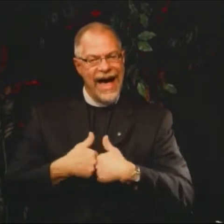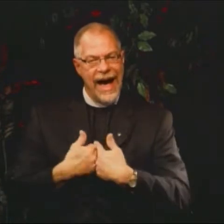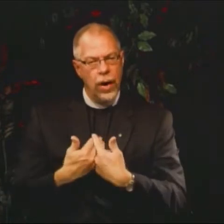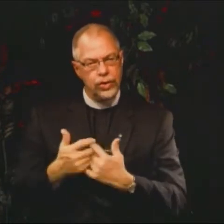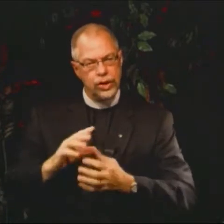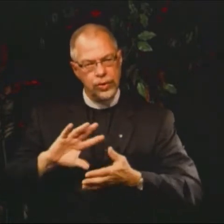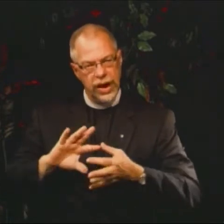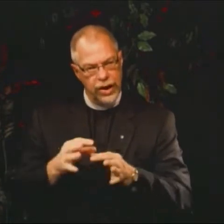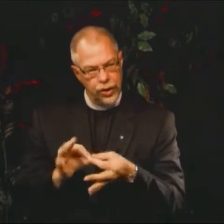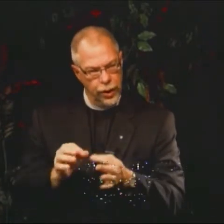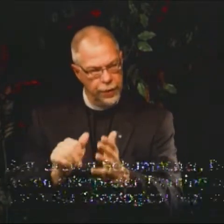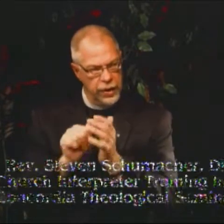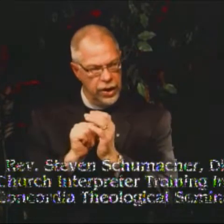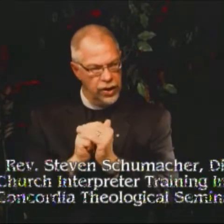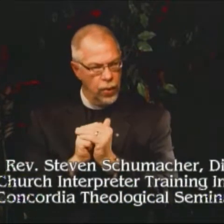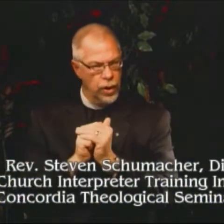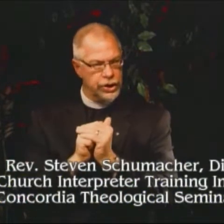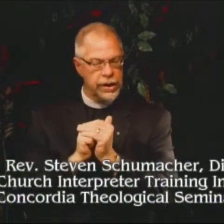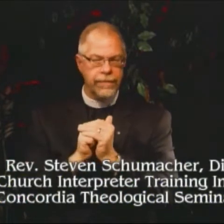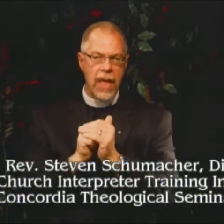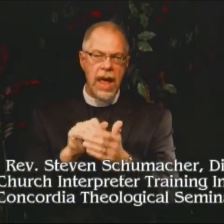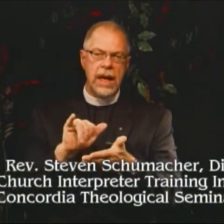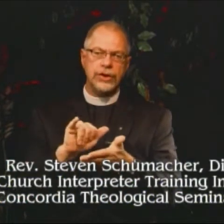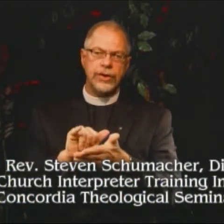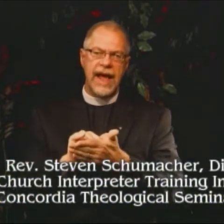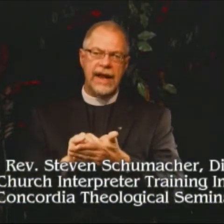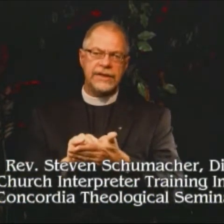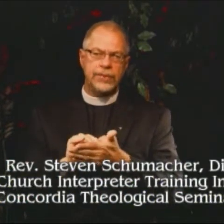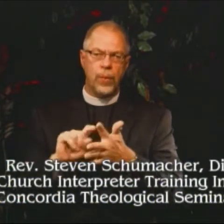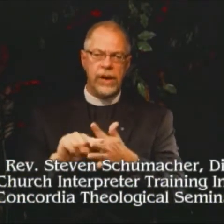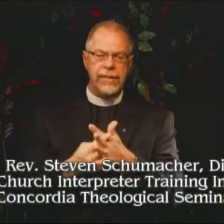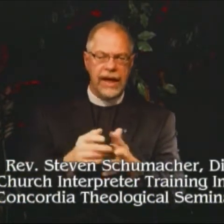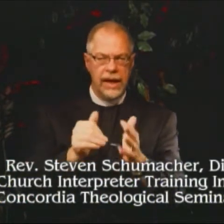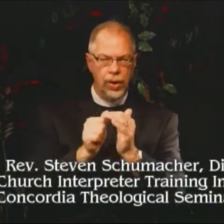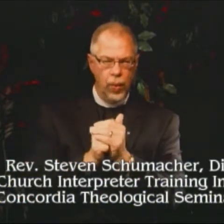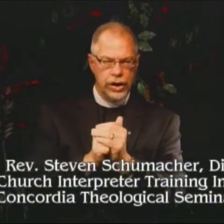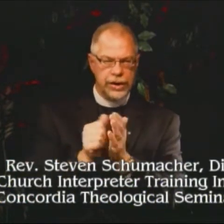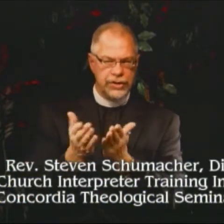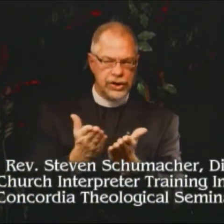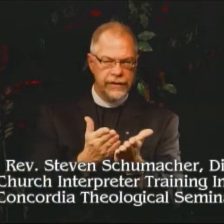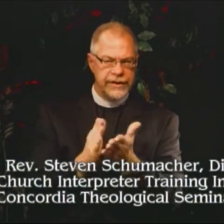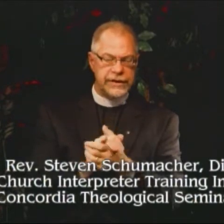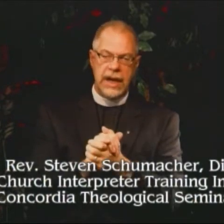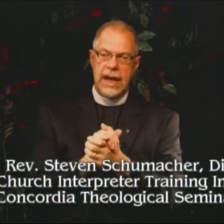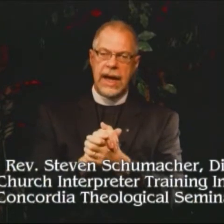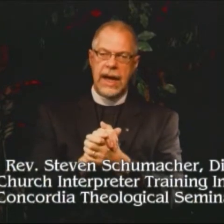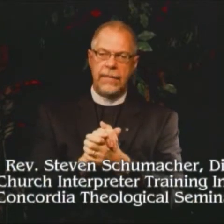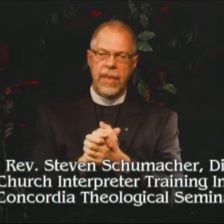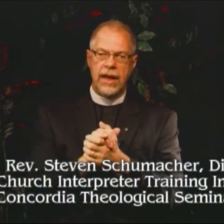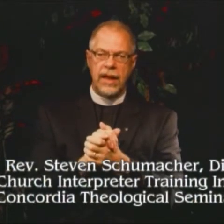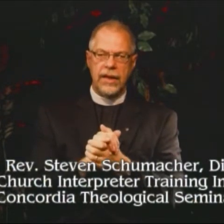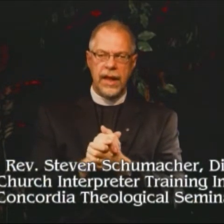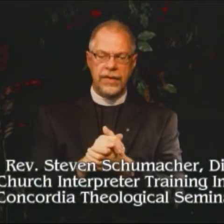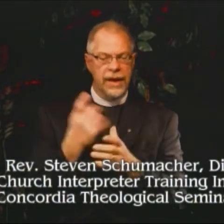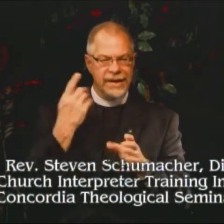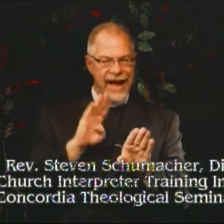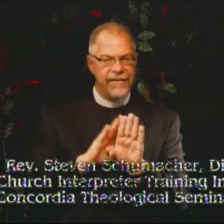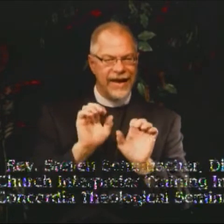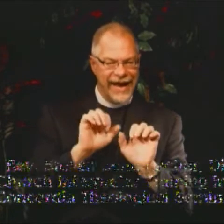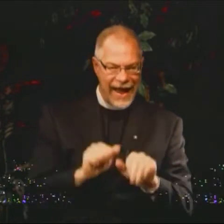how to interpret the worship. So that as we begin the worship service, the deaf